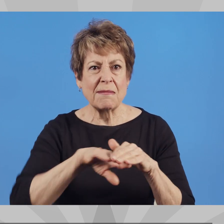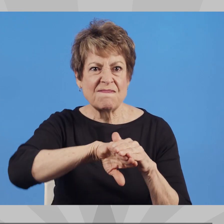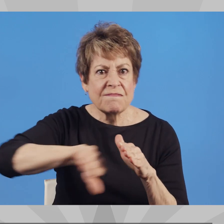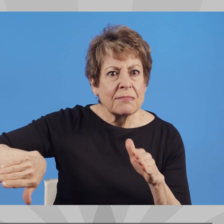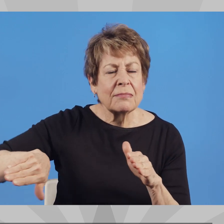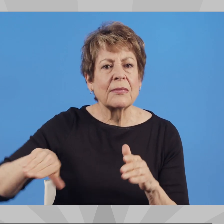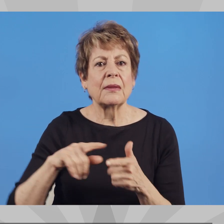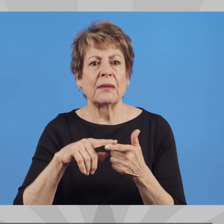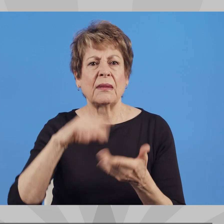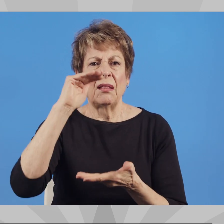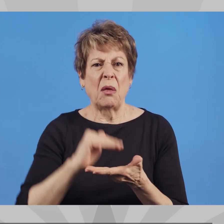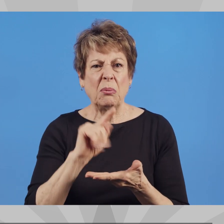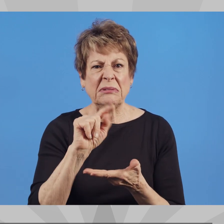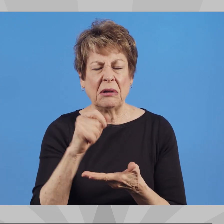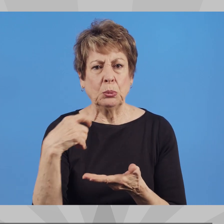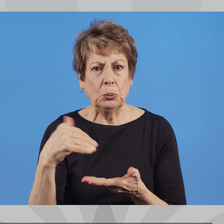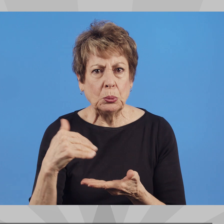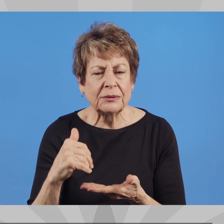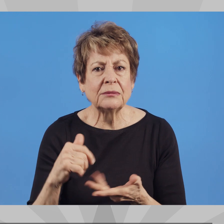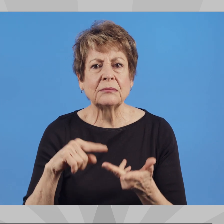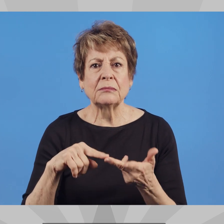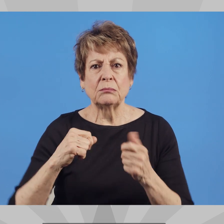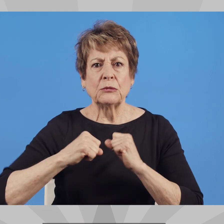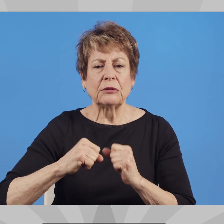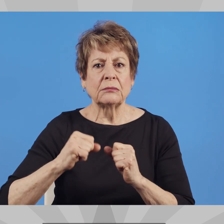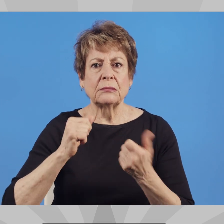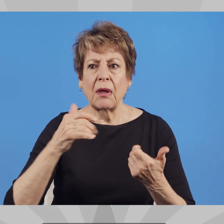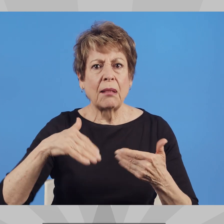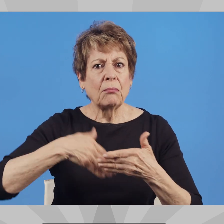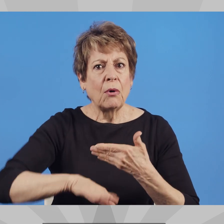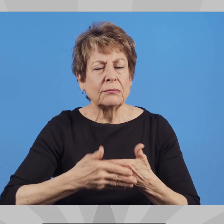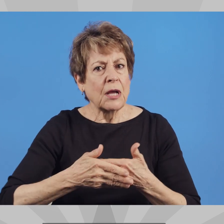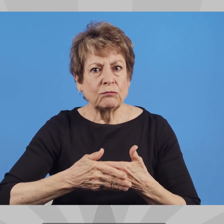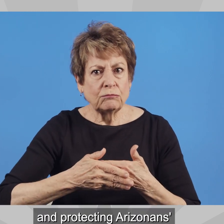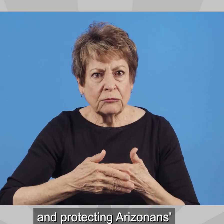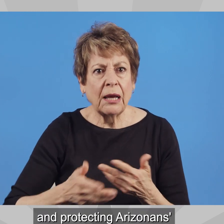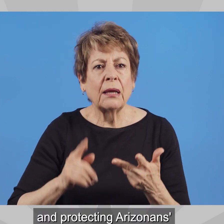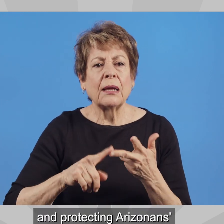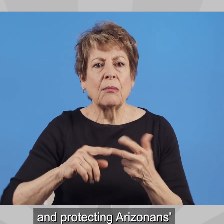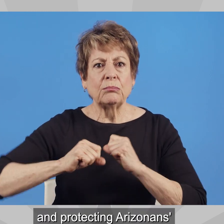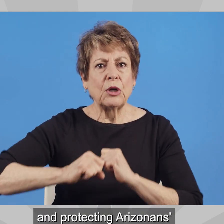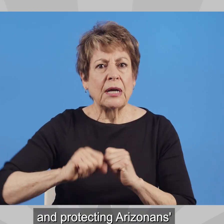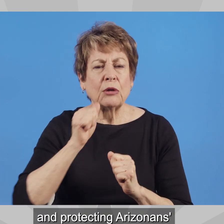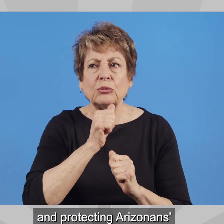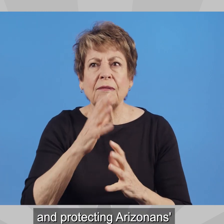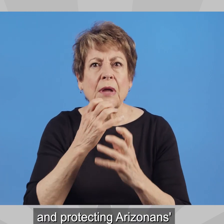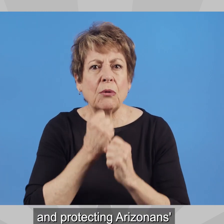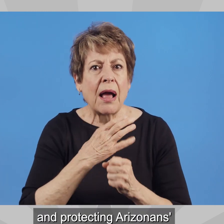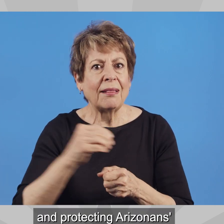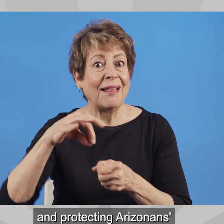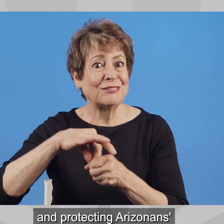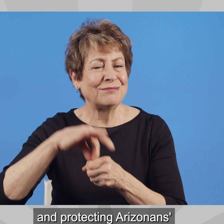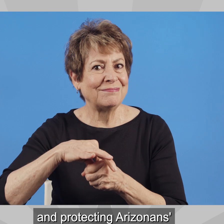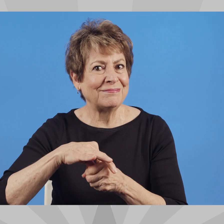cartels, lowering your taxes, protecting the unborn, and protecting Arizonans' values